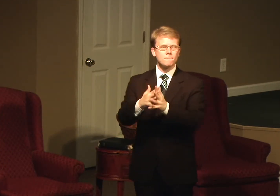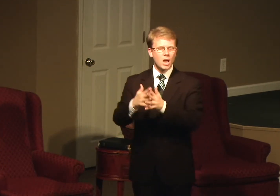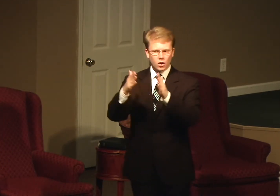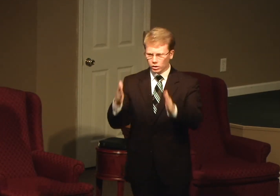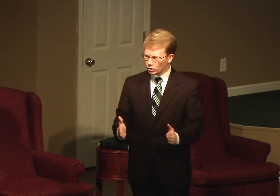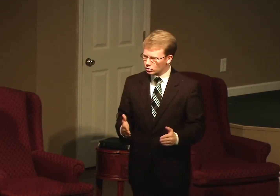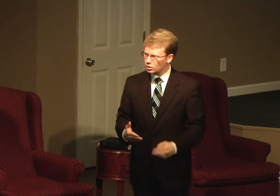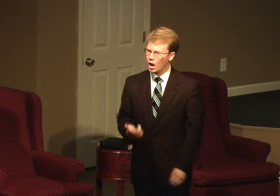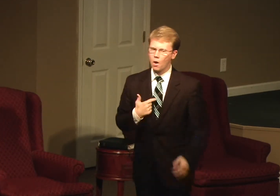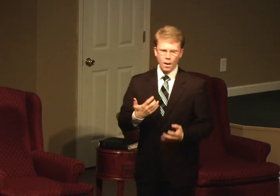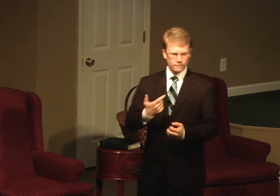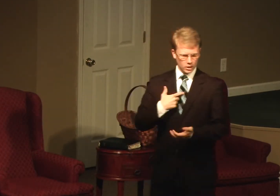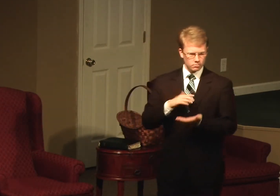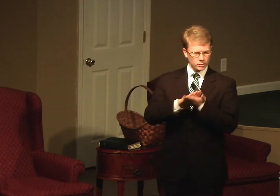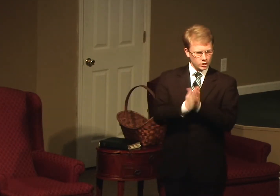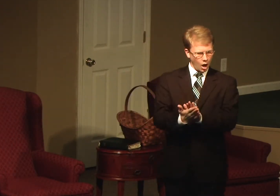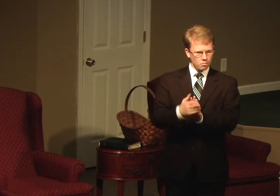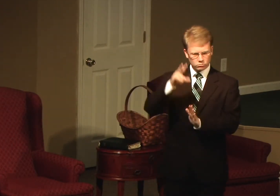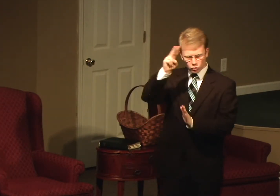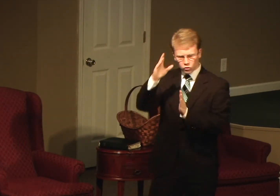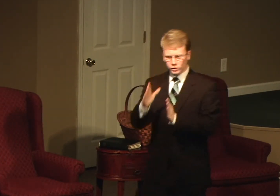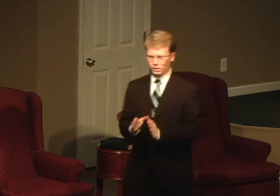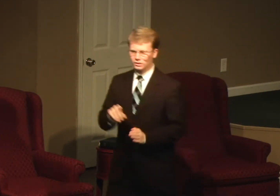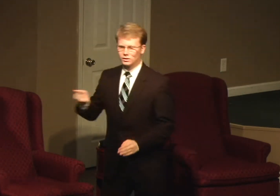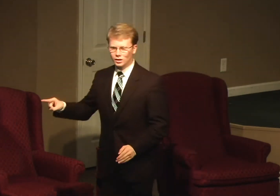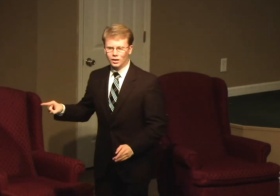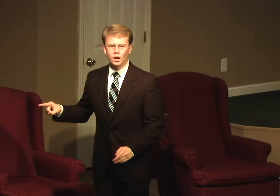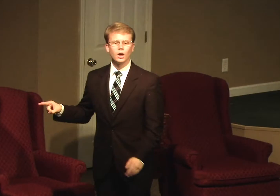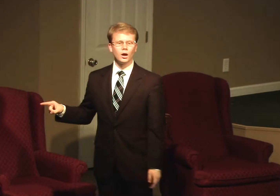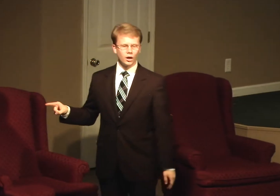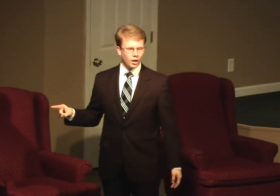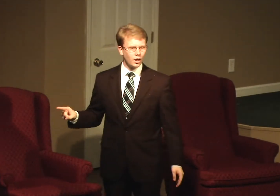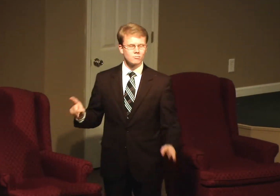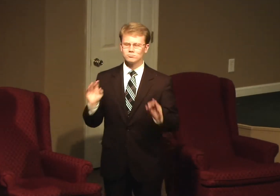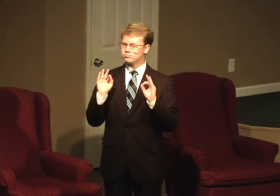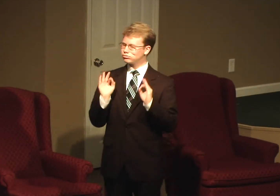I want her to become an American citizen, and I will become a Peruvian citizen.